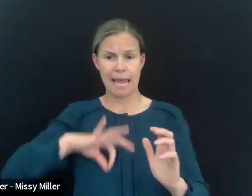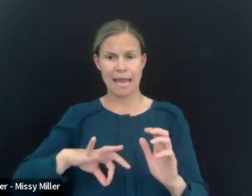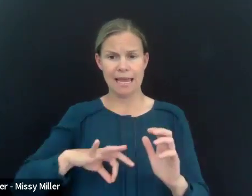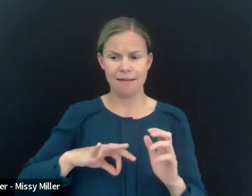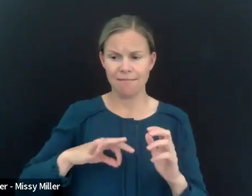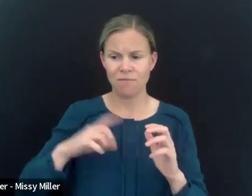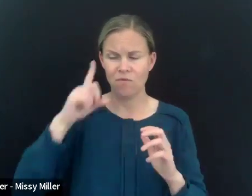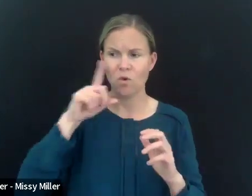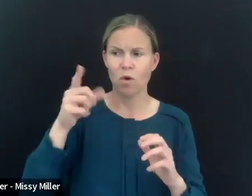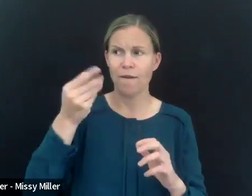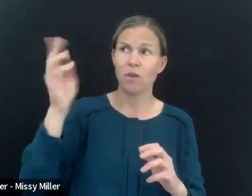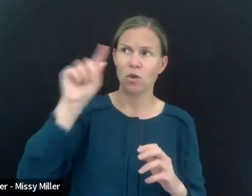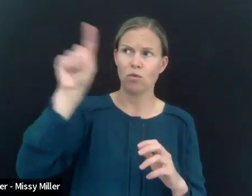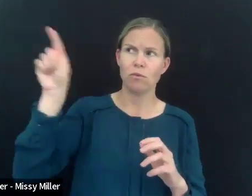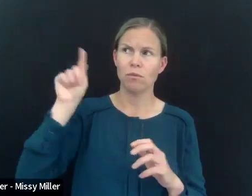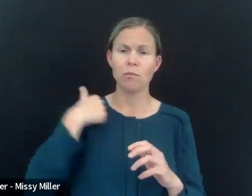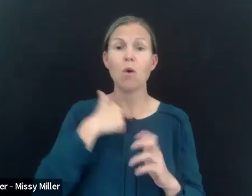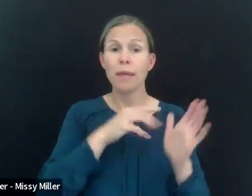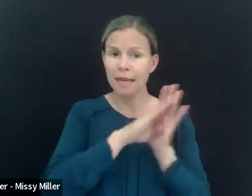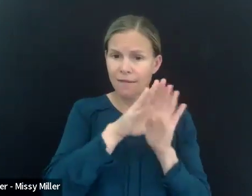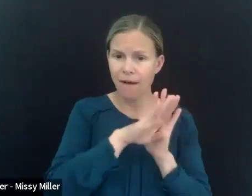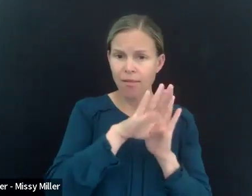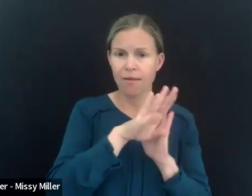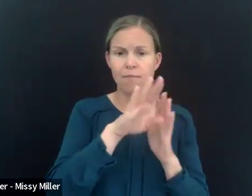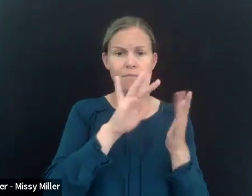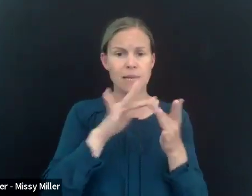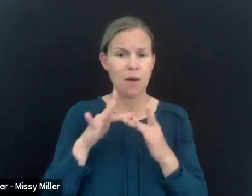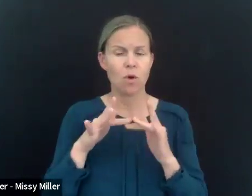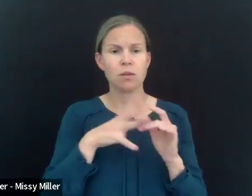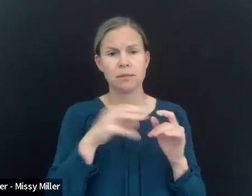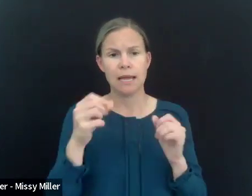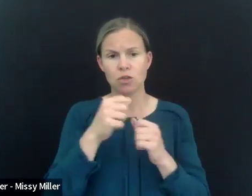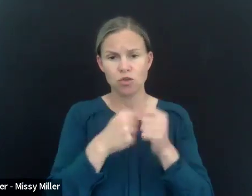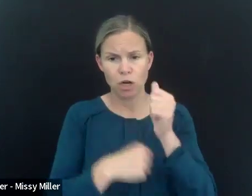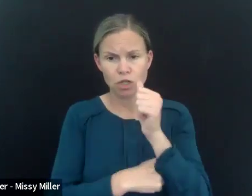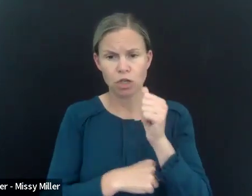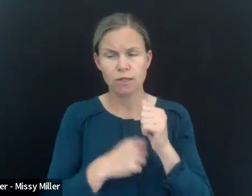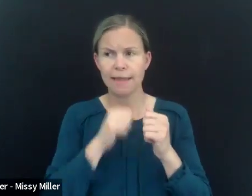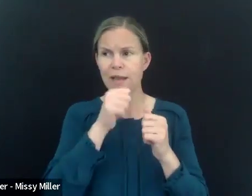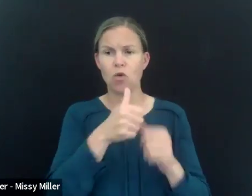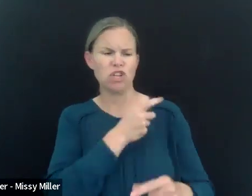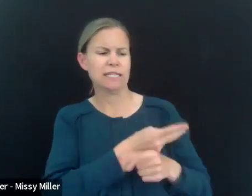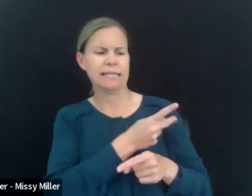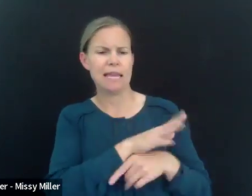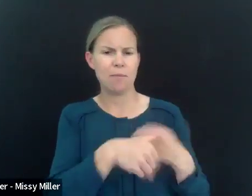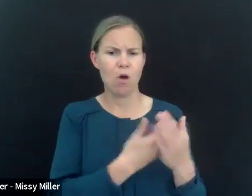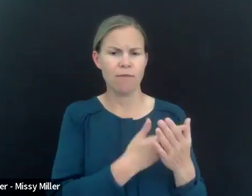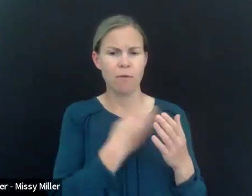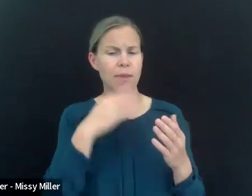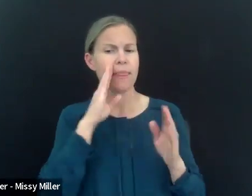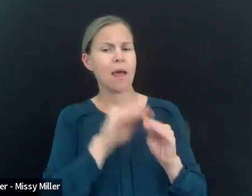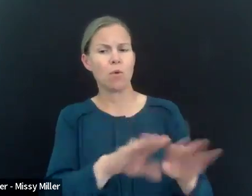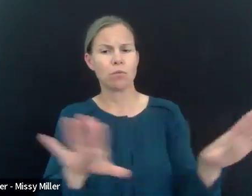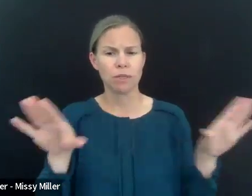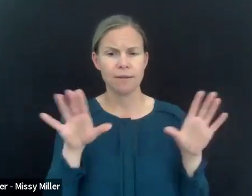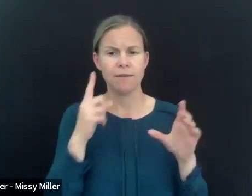a way to build infrastructure and have networks that don't do that don't hoard resources, that actually redistribute them or distribute